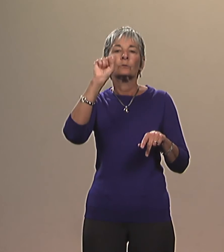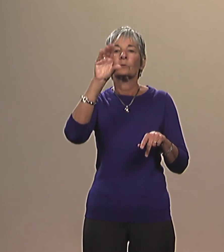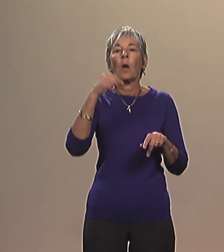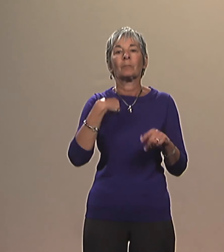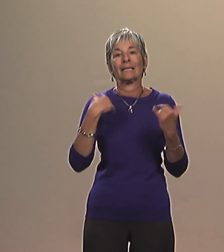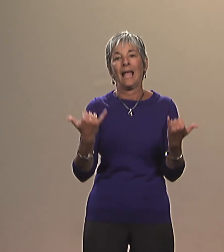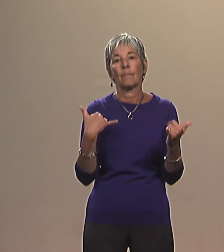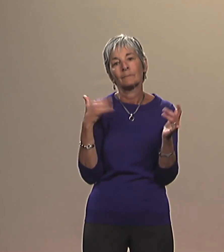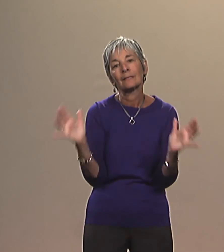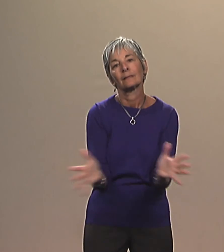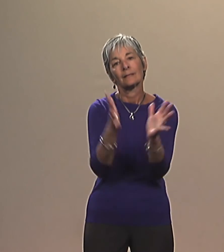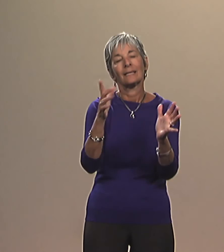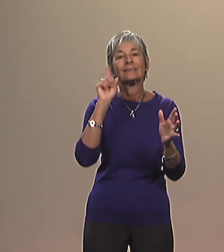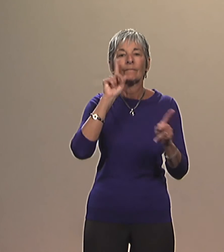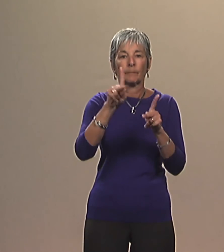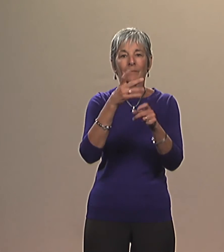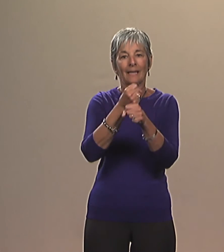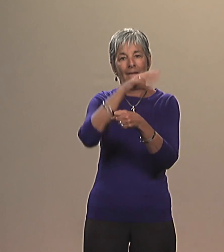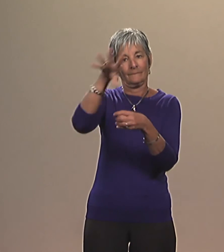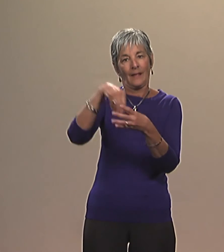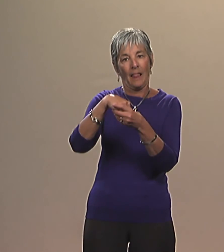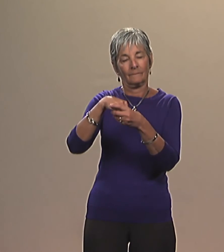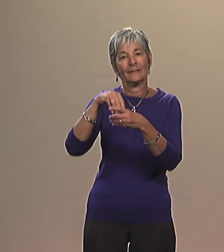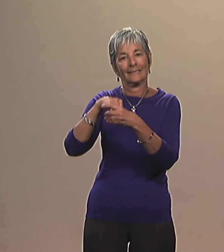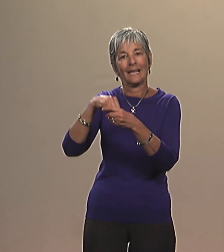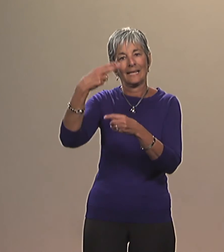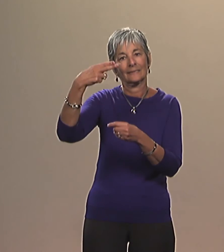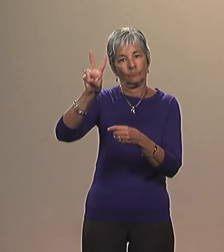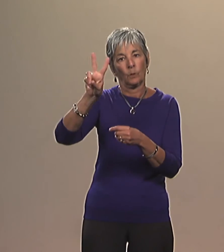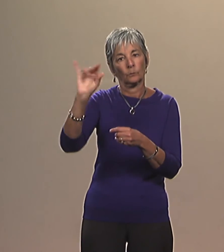So I'm encouraging deaf people to get involved with Hands and Voices.